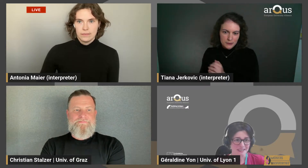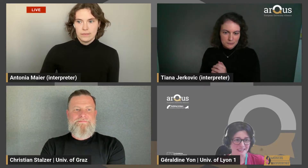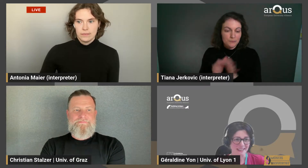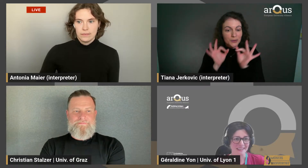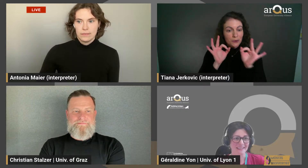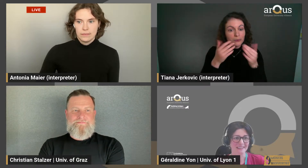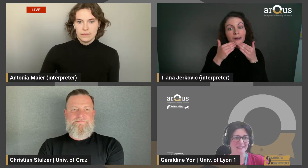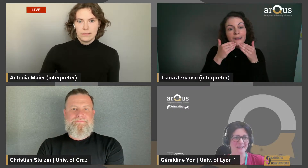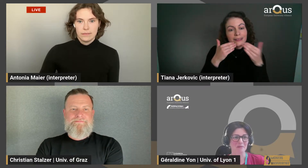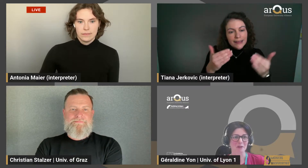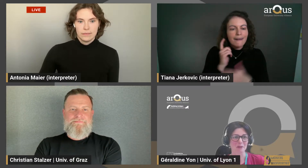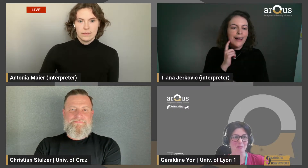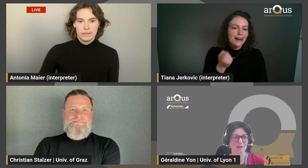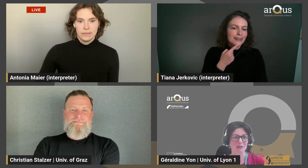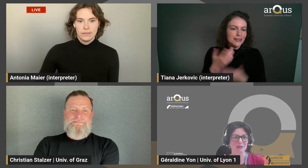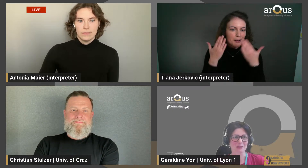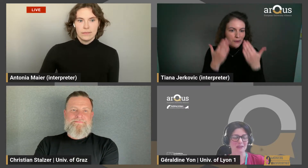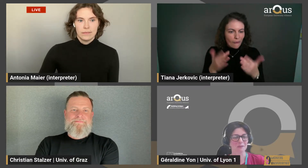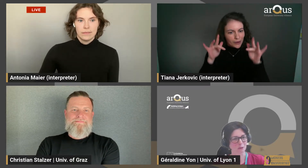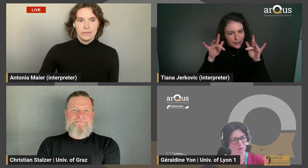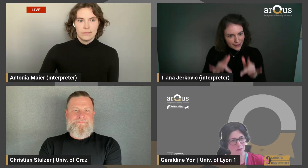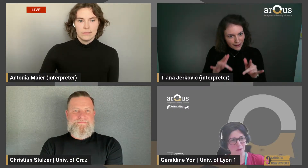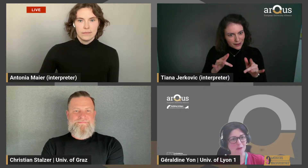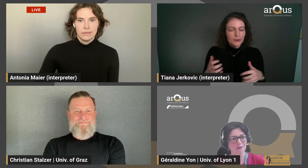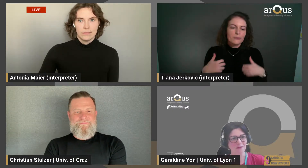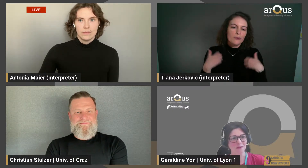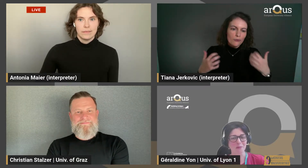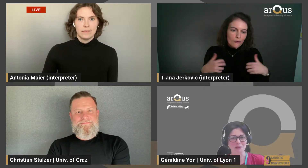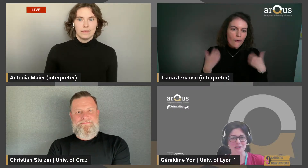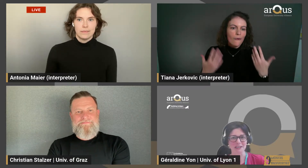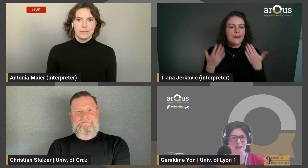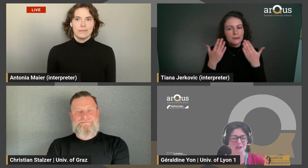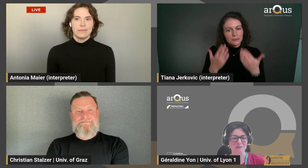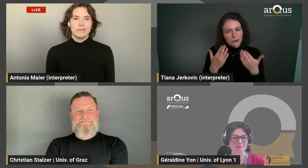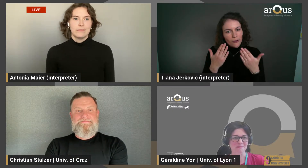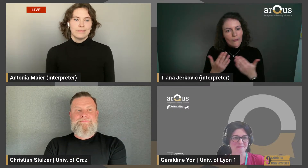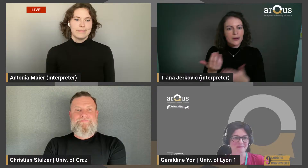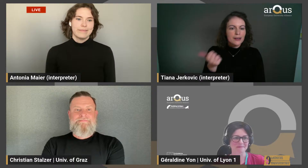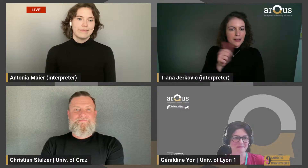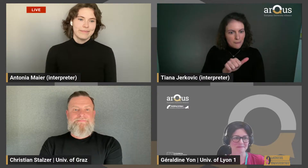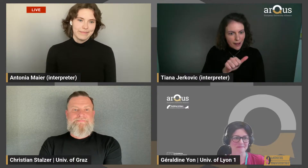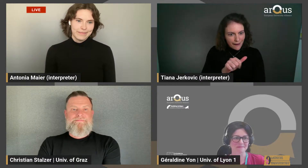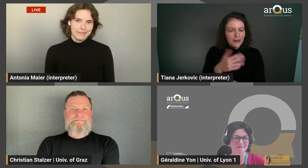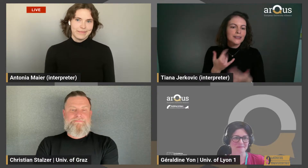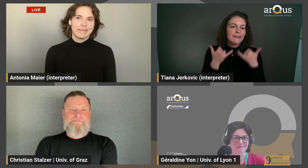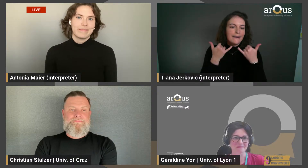us, Christian, and I'm very pleased to give you the floor for the presentation.